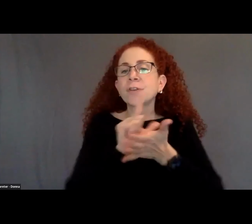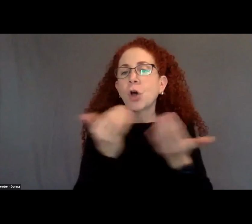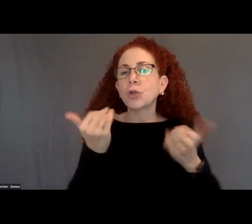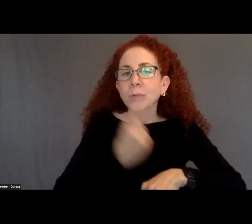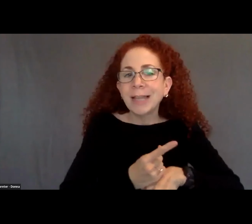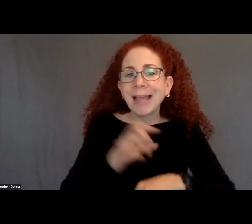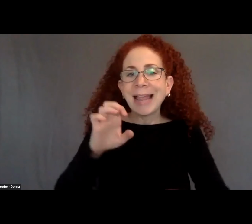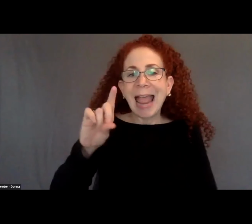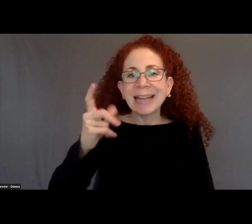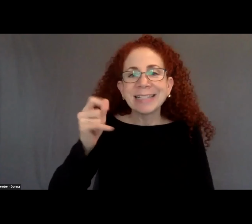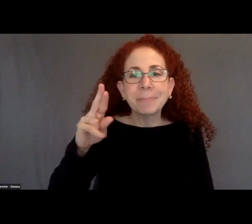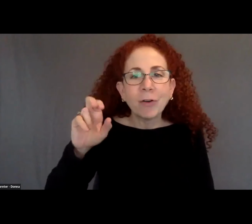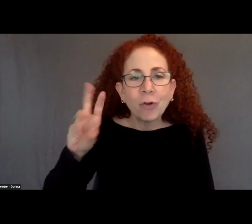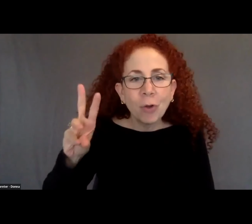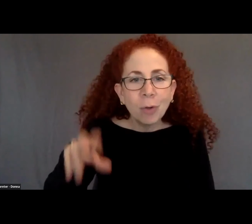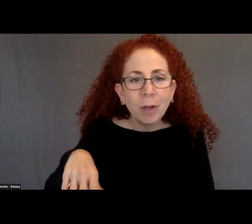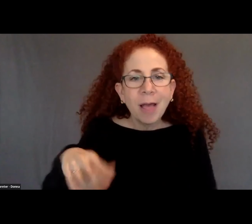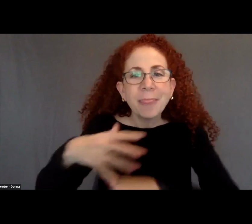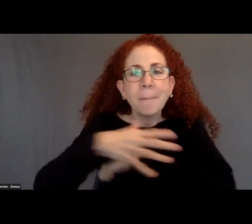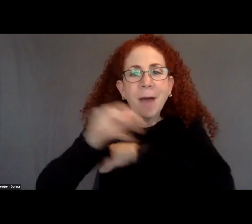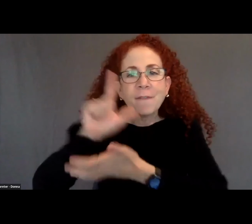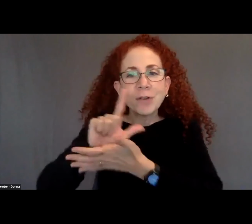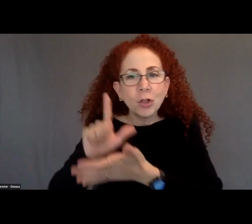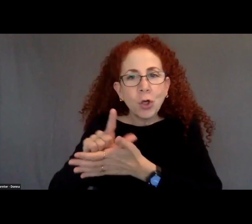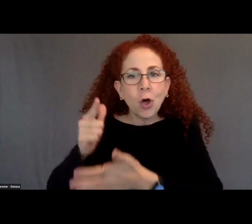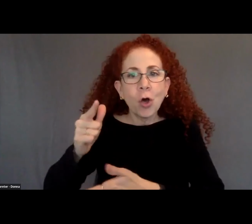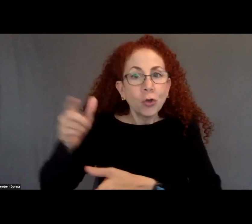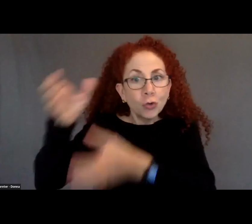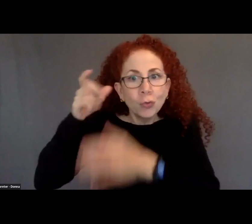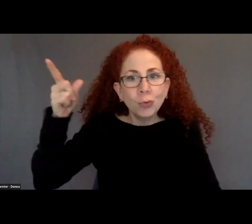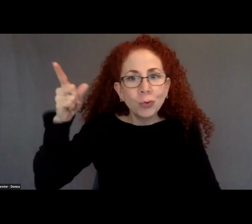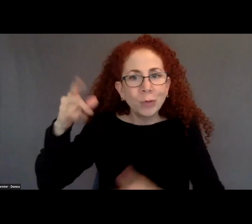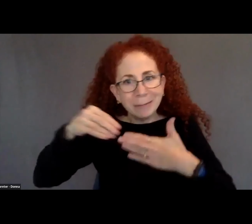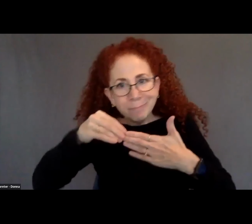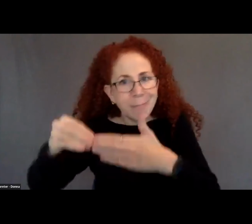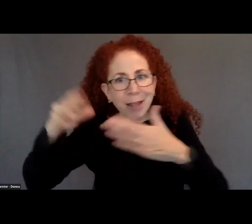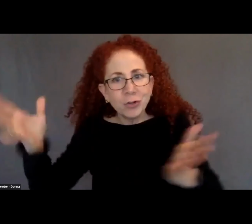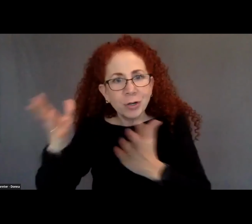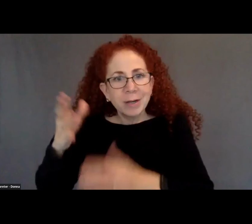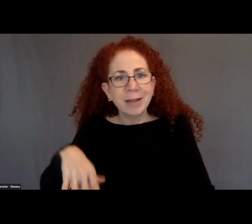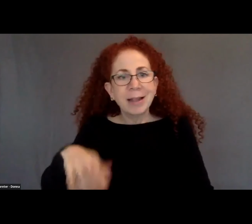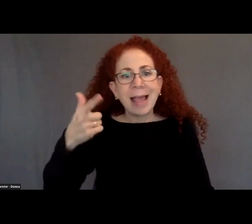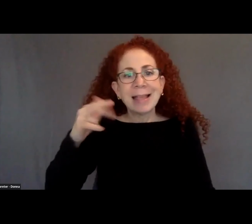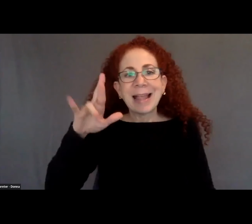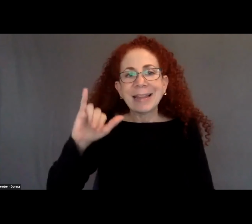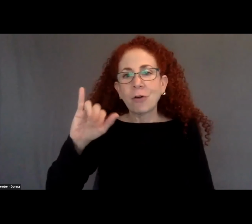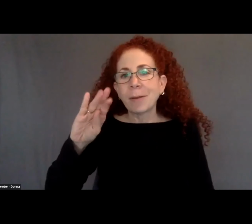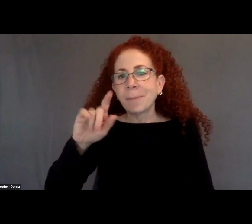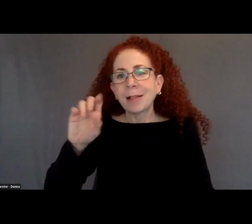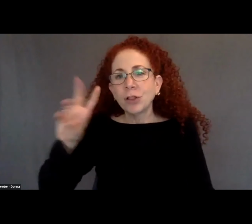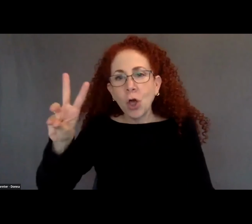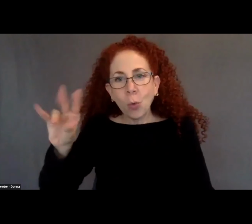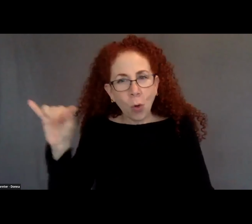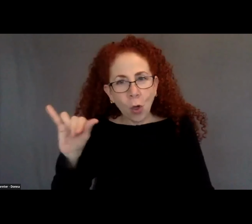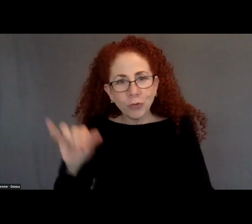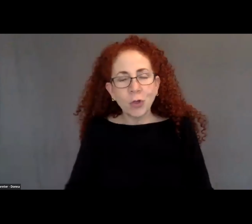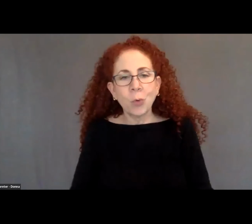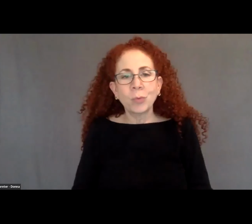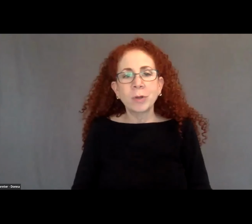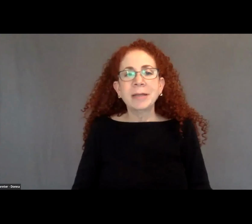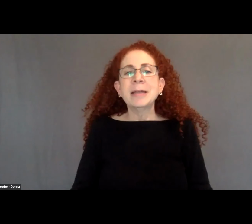like Ed Sperrer, sometimes called the poverty law guru, and by a man named Gary Bellow. They cut their teeth